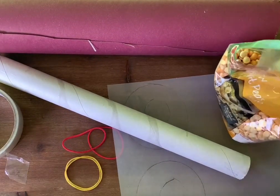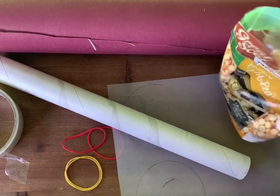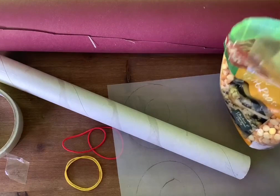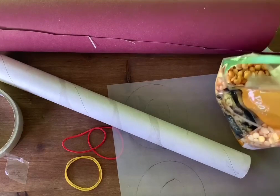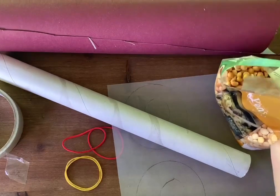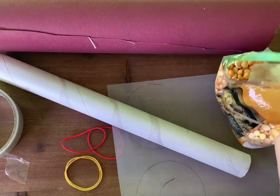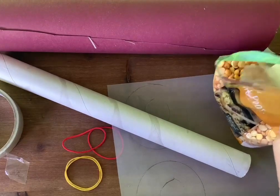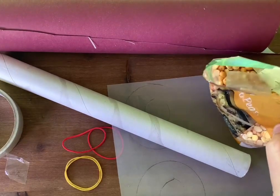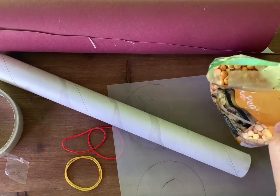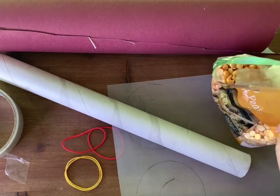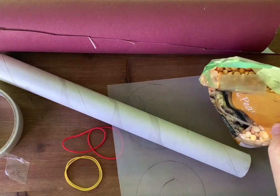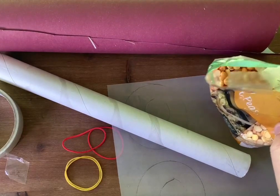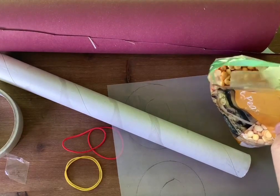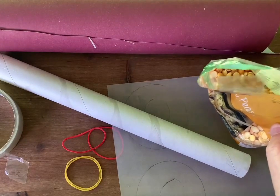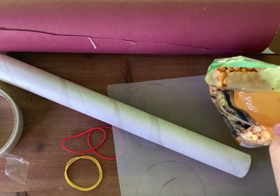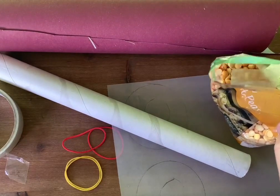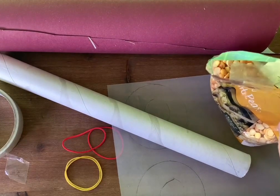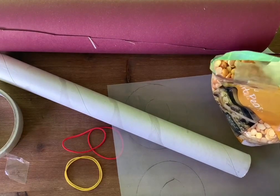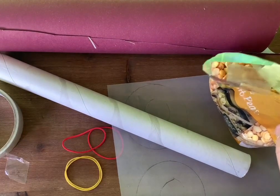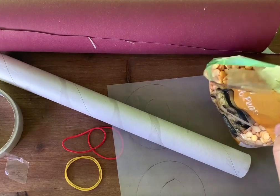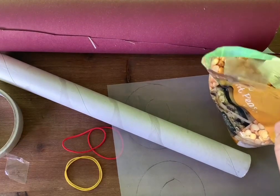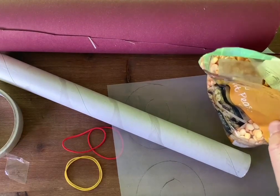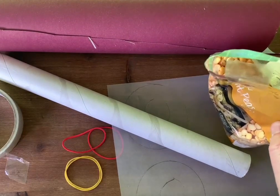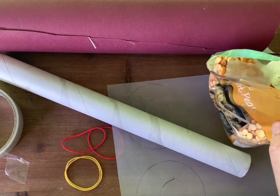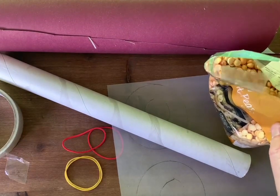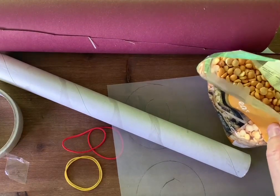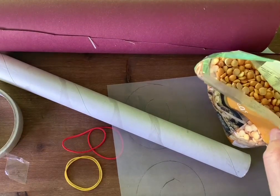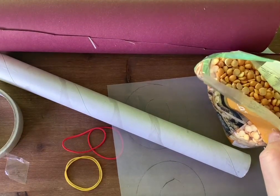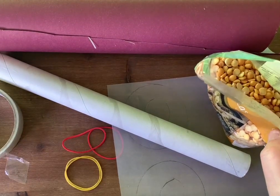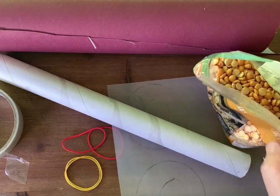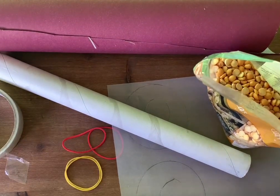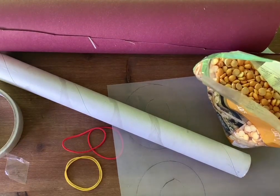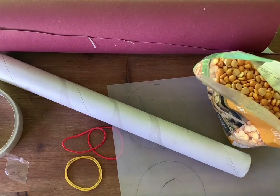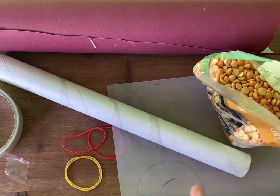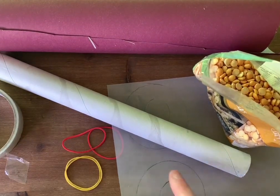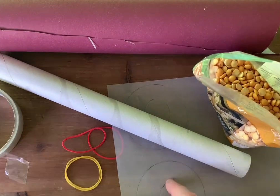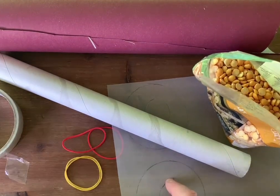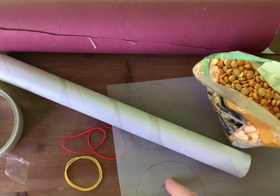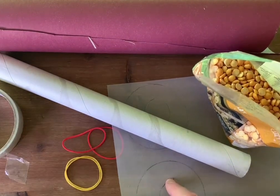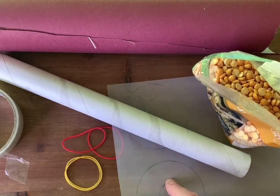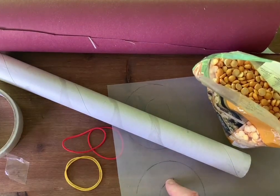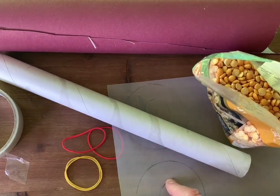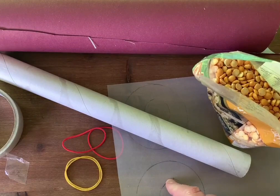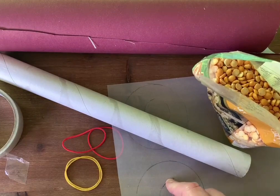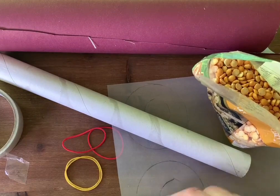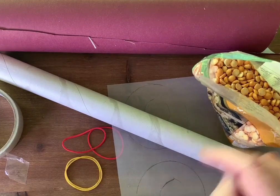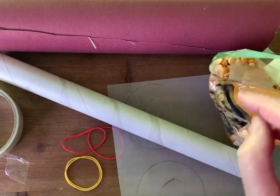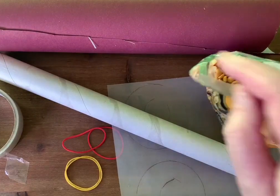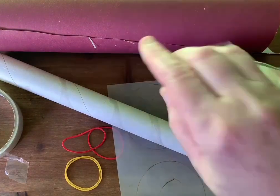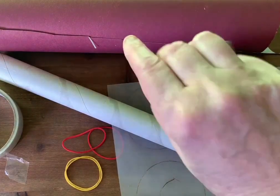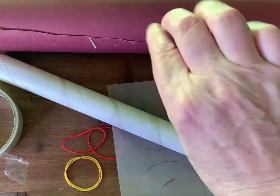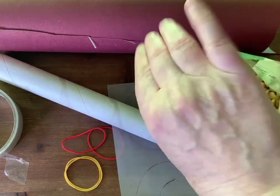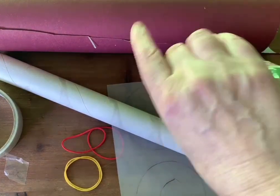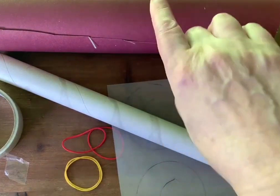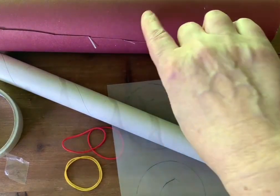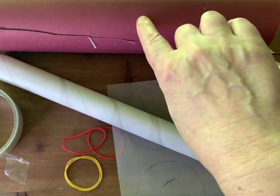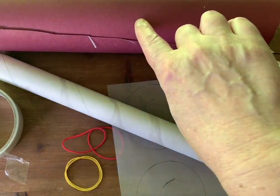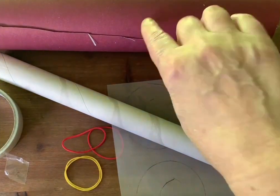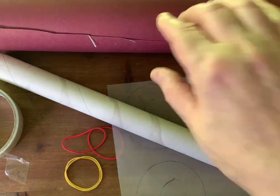to put inside your rain stick. Some paper for the ends. And I've got some wrapping paper